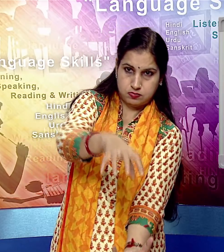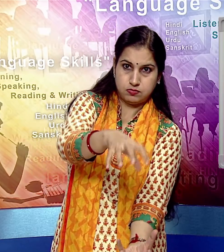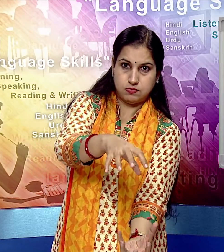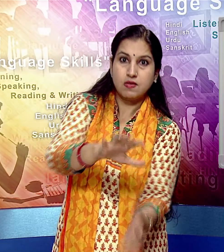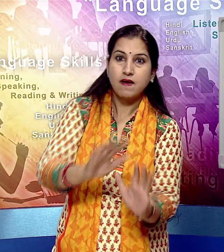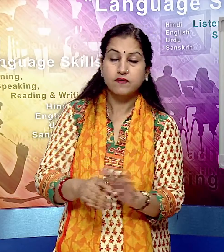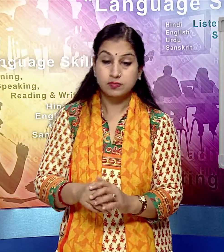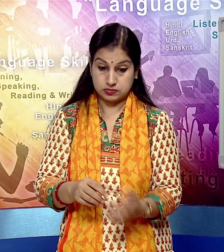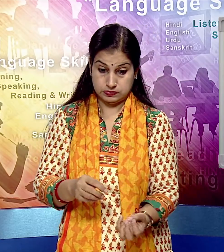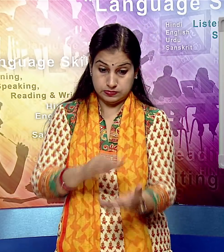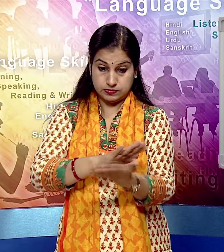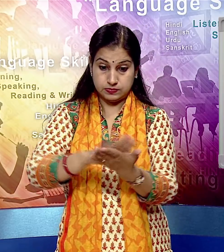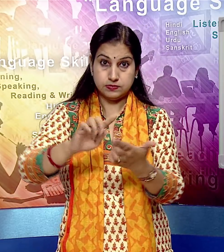Heat can be given by coal,